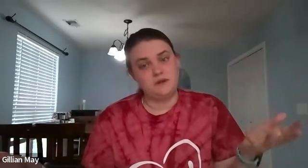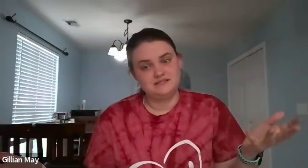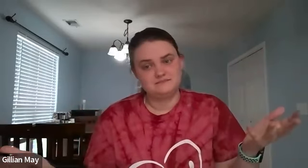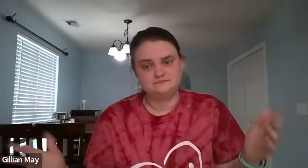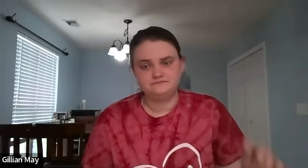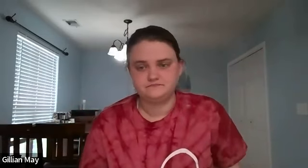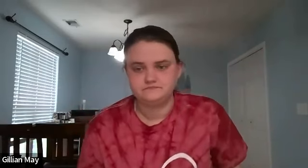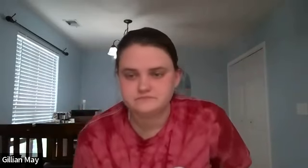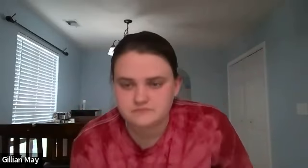ways.